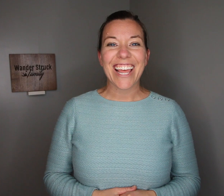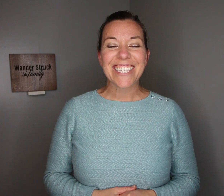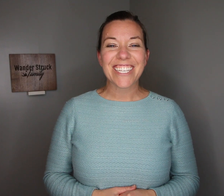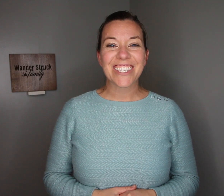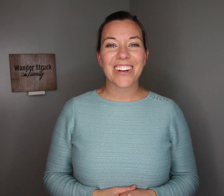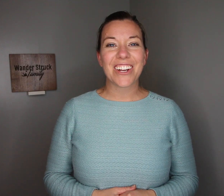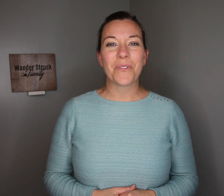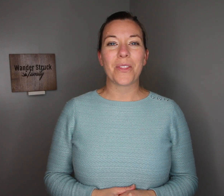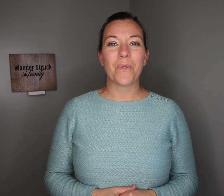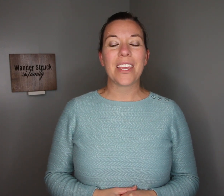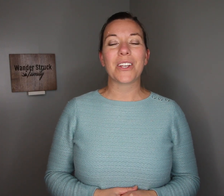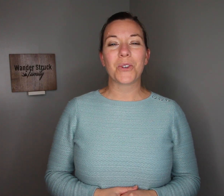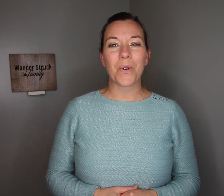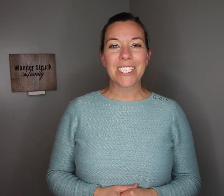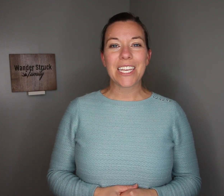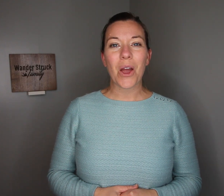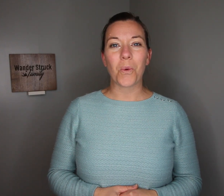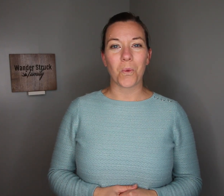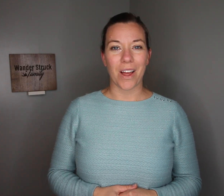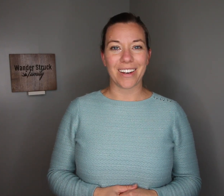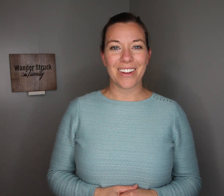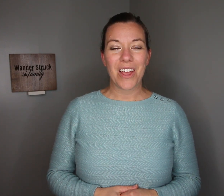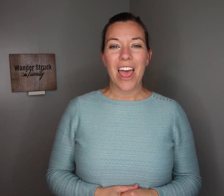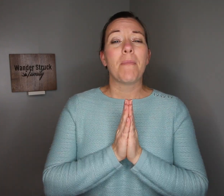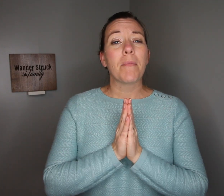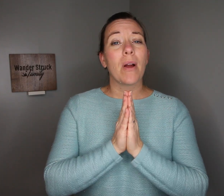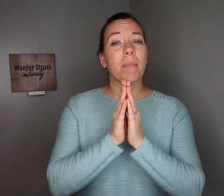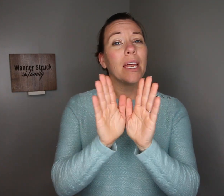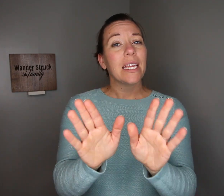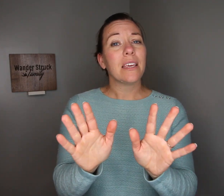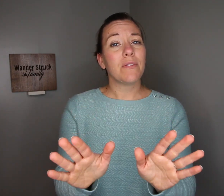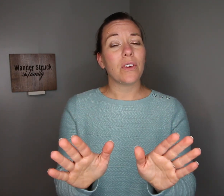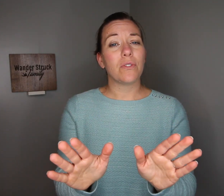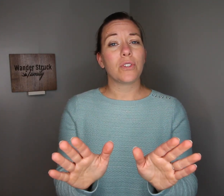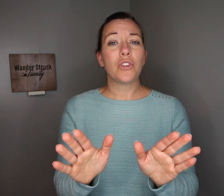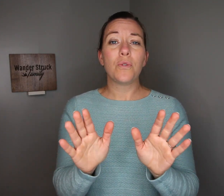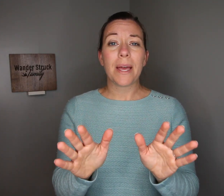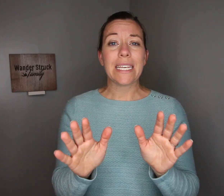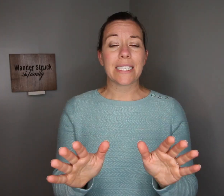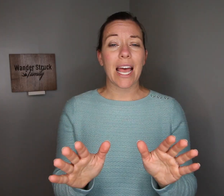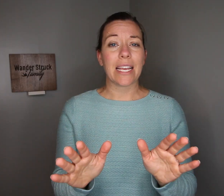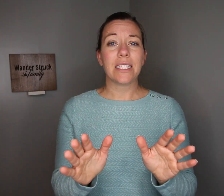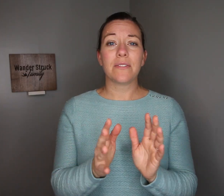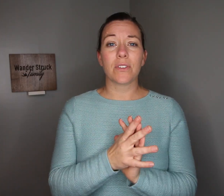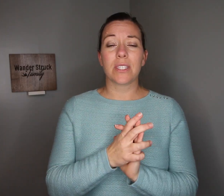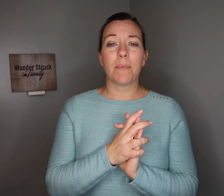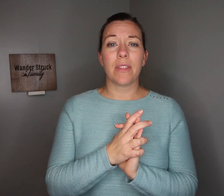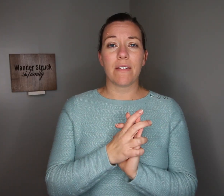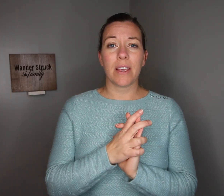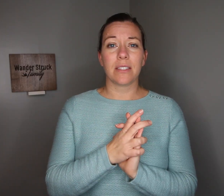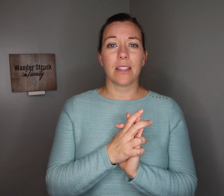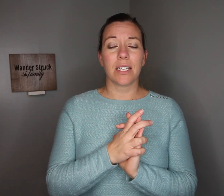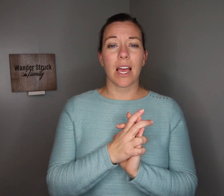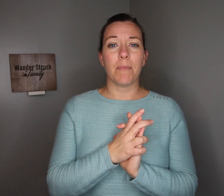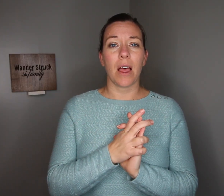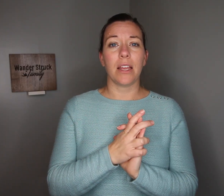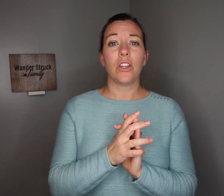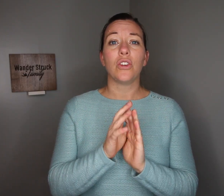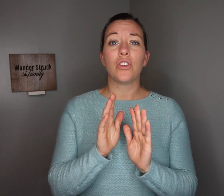let's get started with week 21. Remember, I'm going to give you too many signs for some of the events on the timeline. Don't